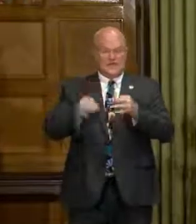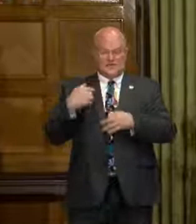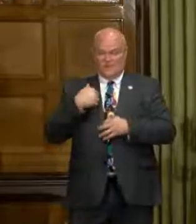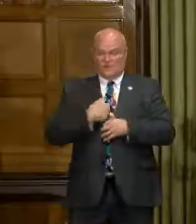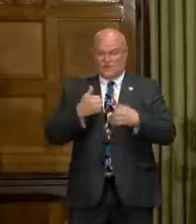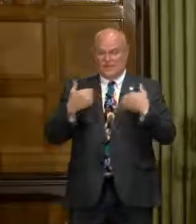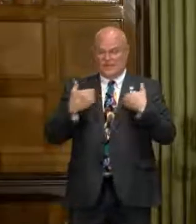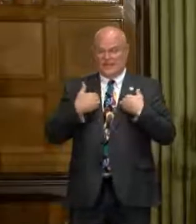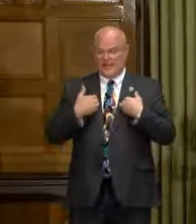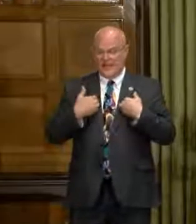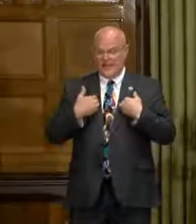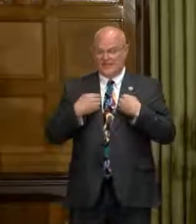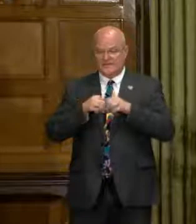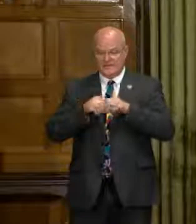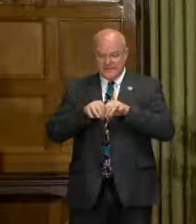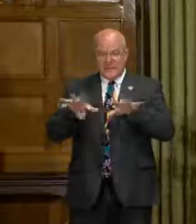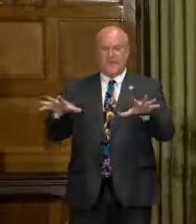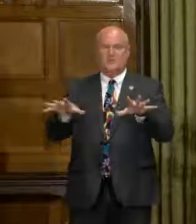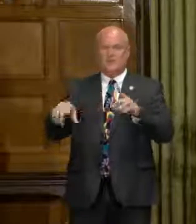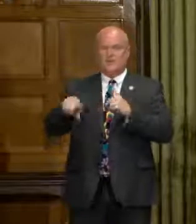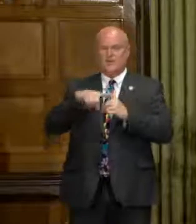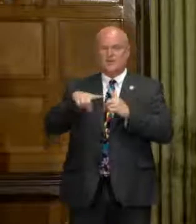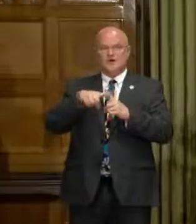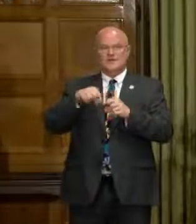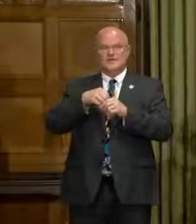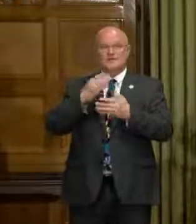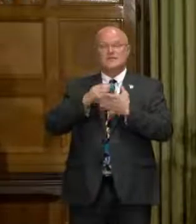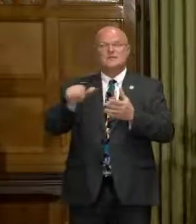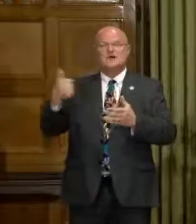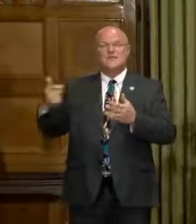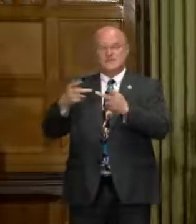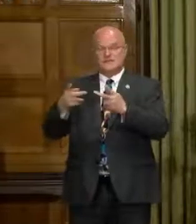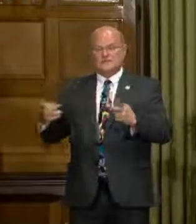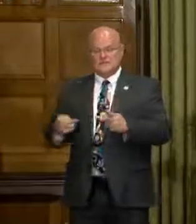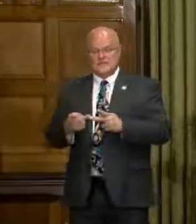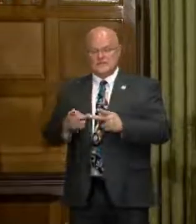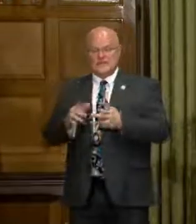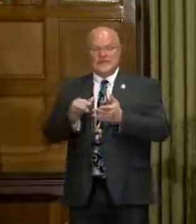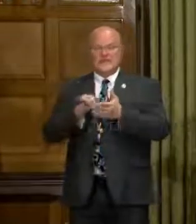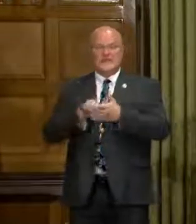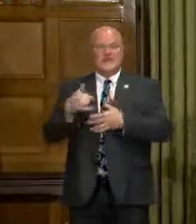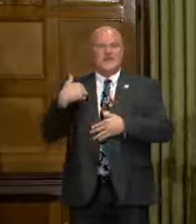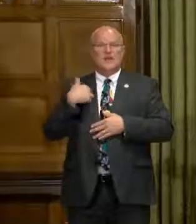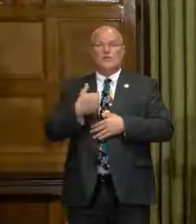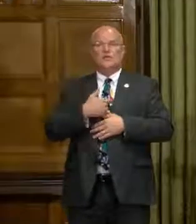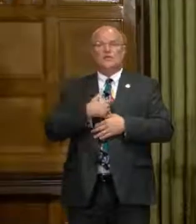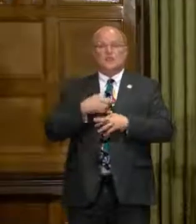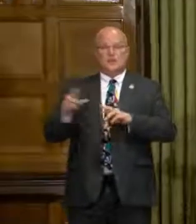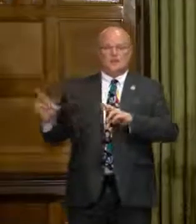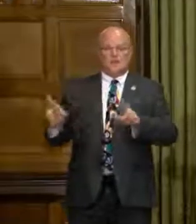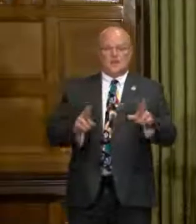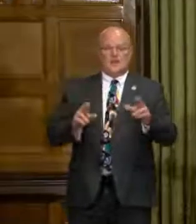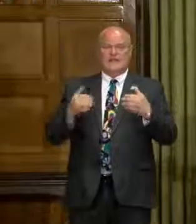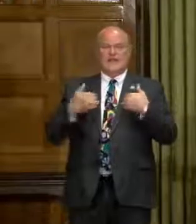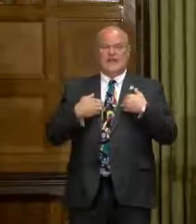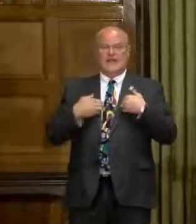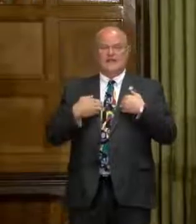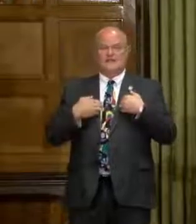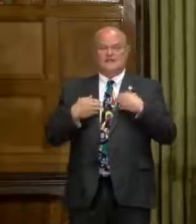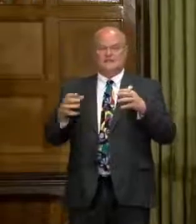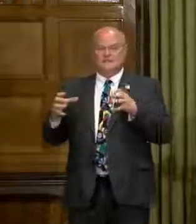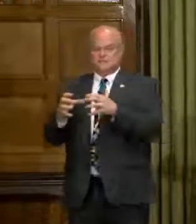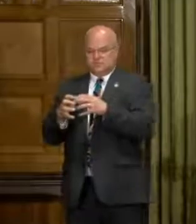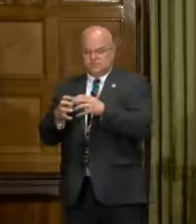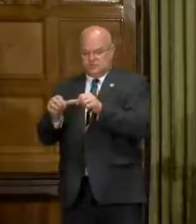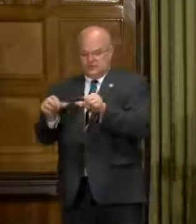we have an outbreak or a positive in some other facility, that we're equipped to have the